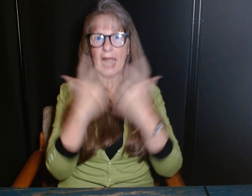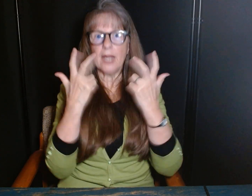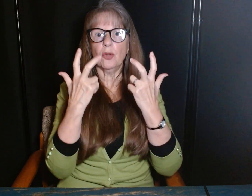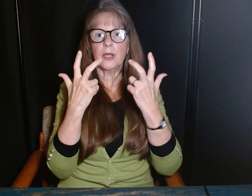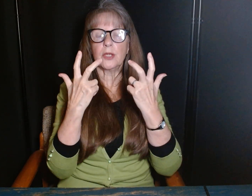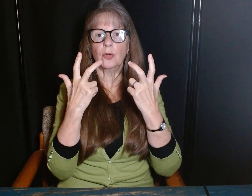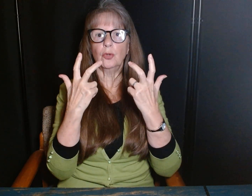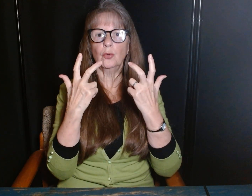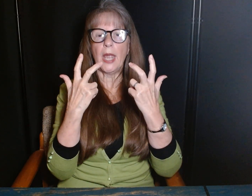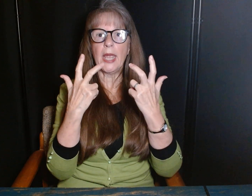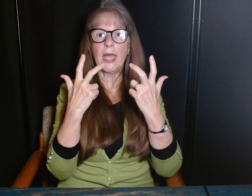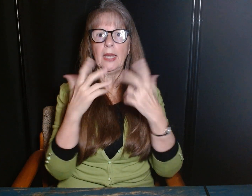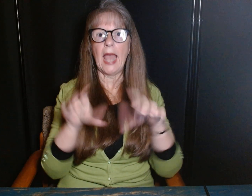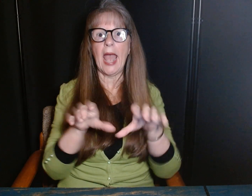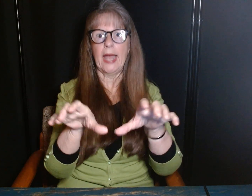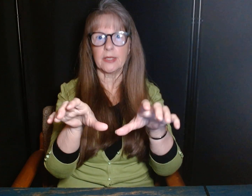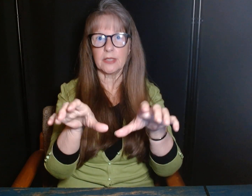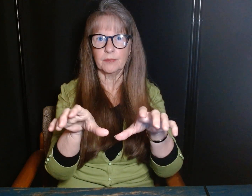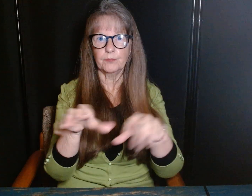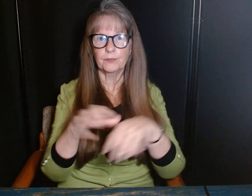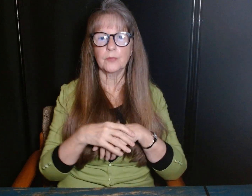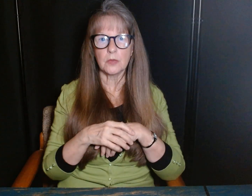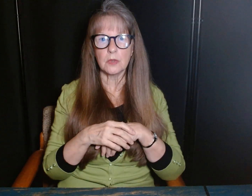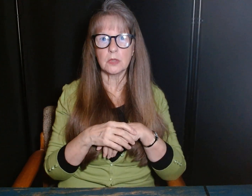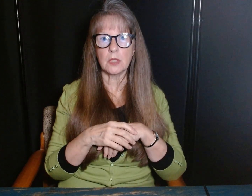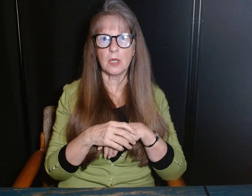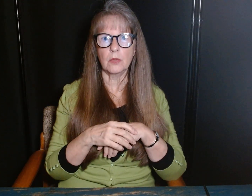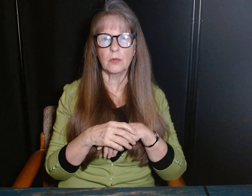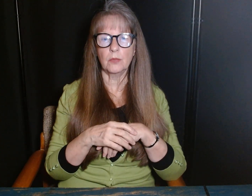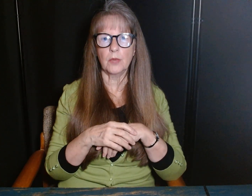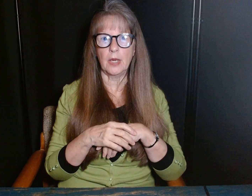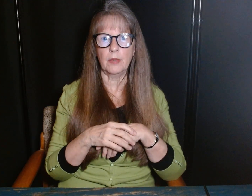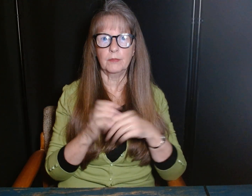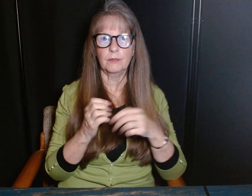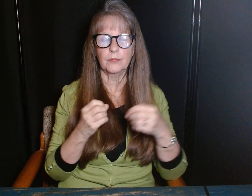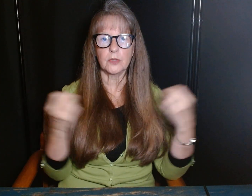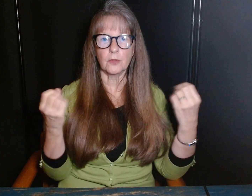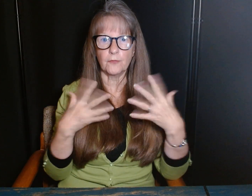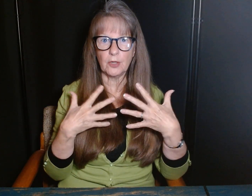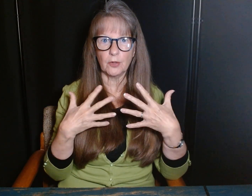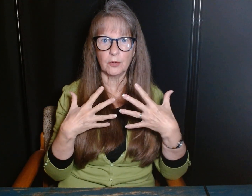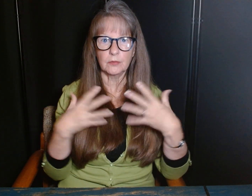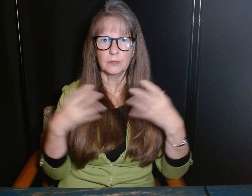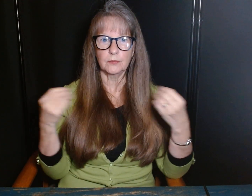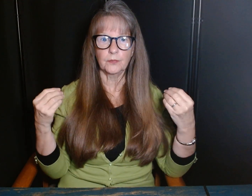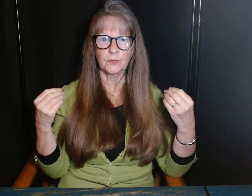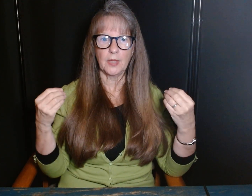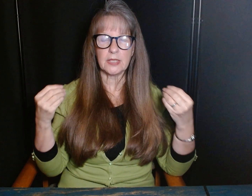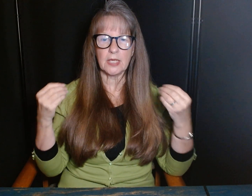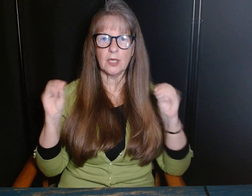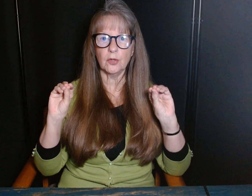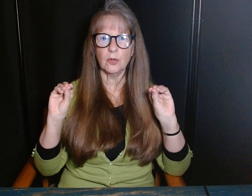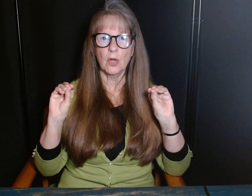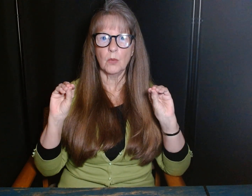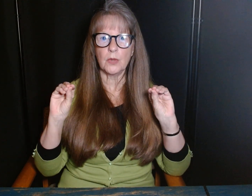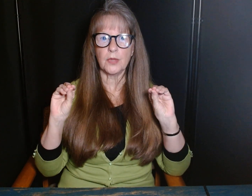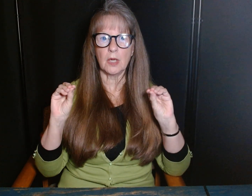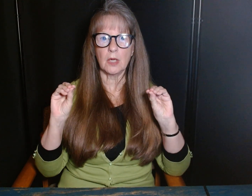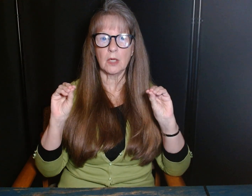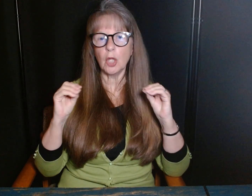angry so you can act. So, so fear is here with a